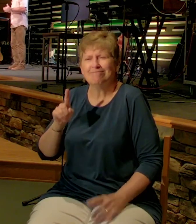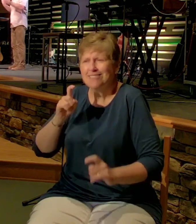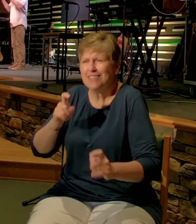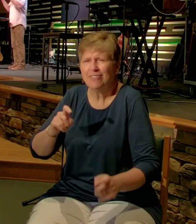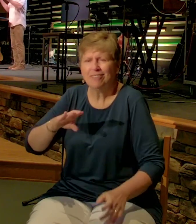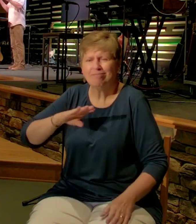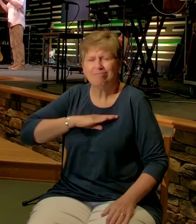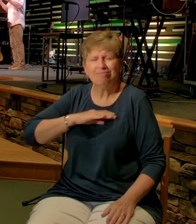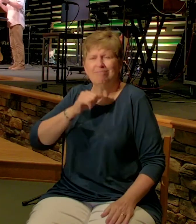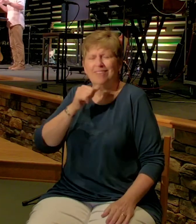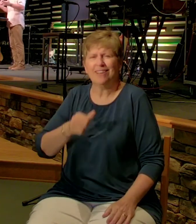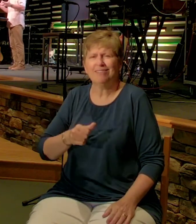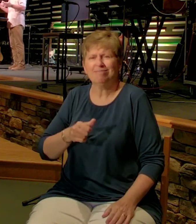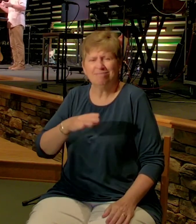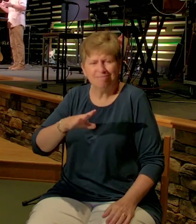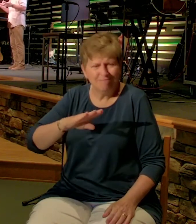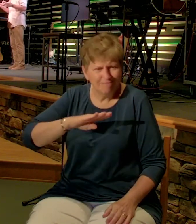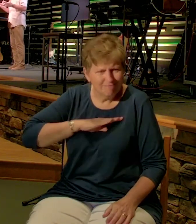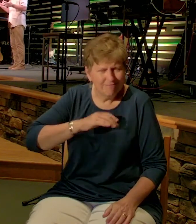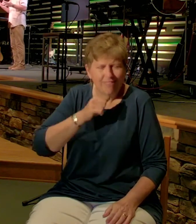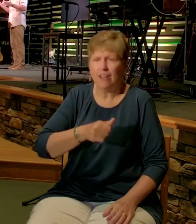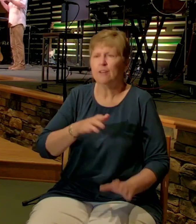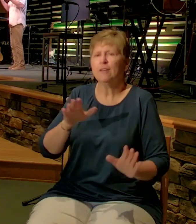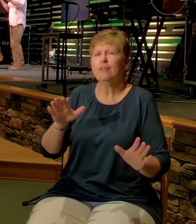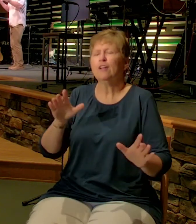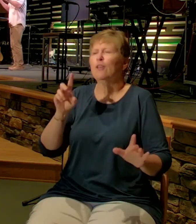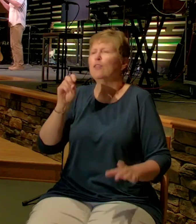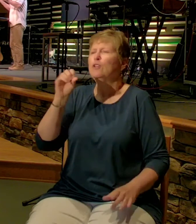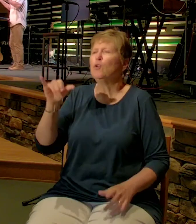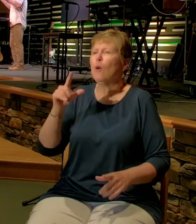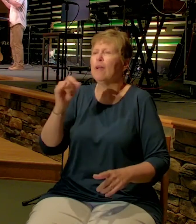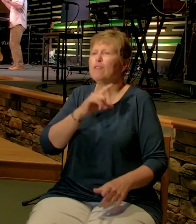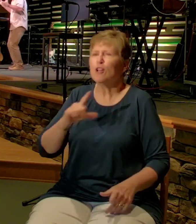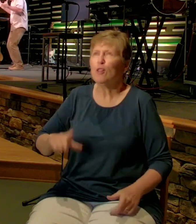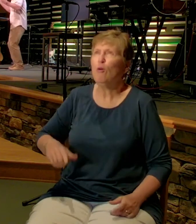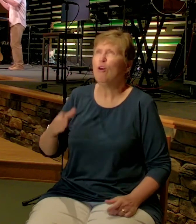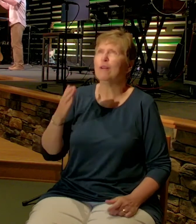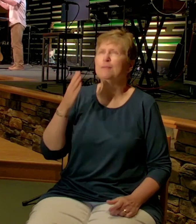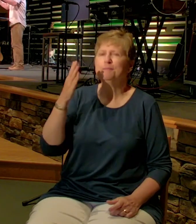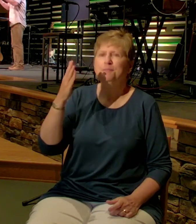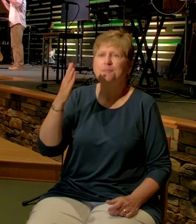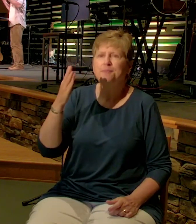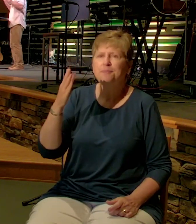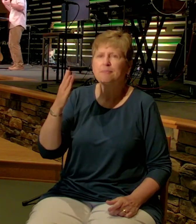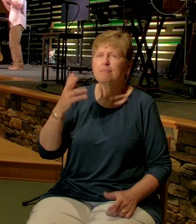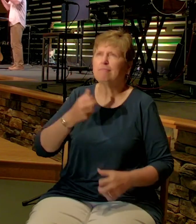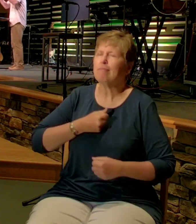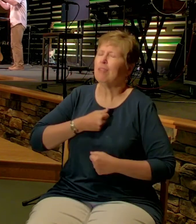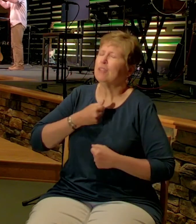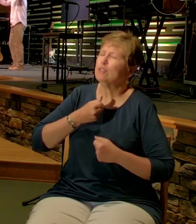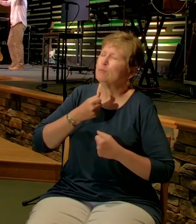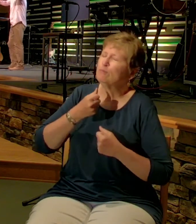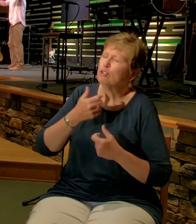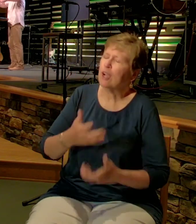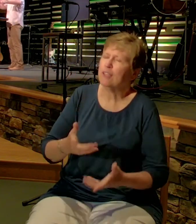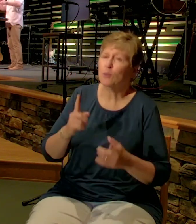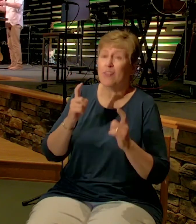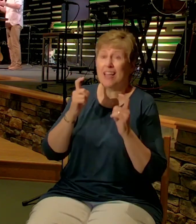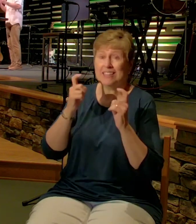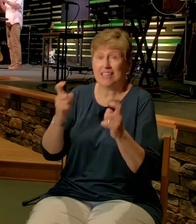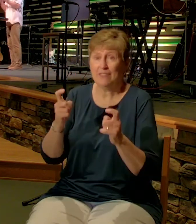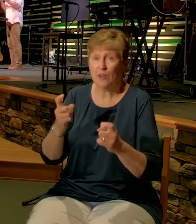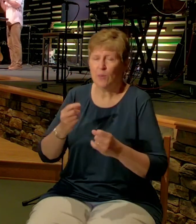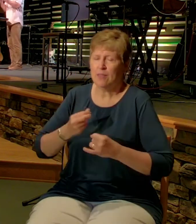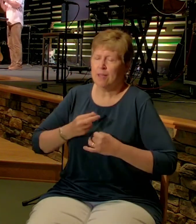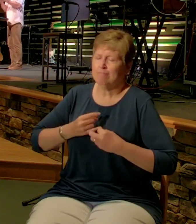But it's the joy of the Lord. It's the joy of the Lord when that is expressed, when that is given, when it bubbles up,